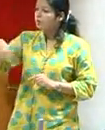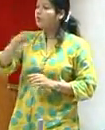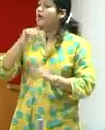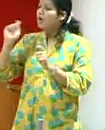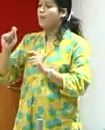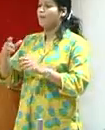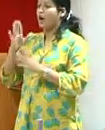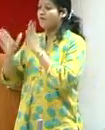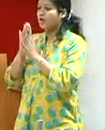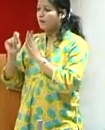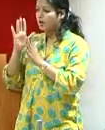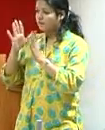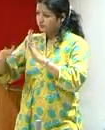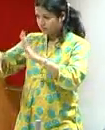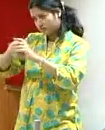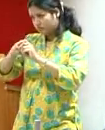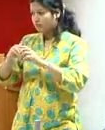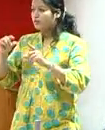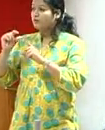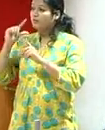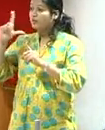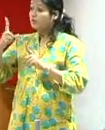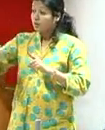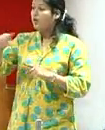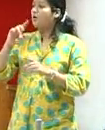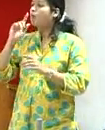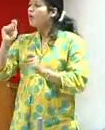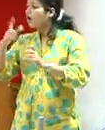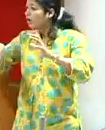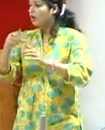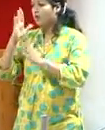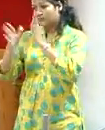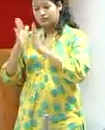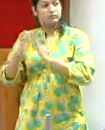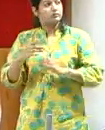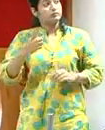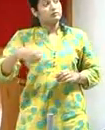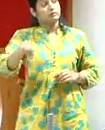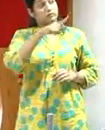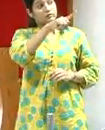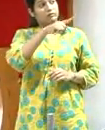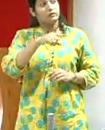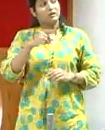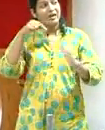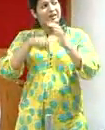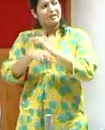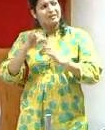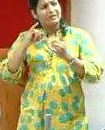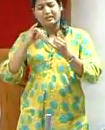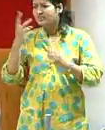by the All India Confederation of the Blind. And this is one disabled person's organization that is very, very active in legal